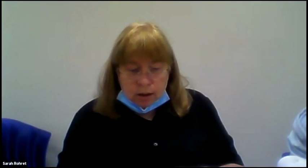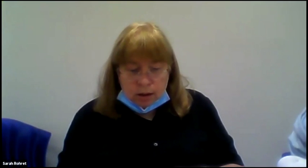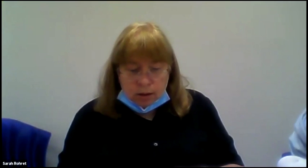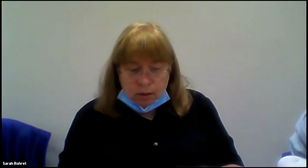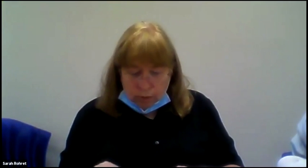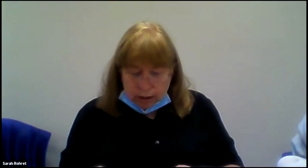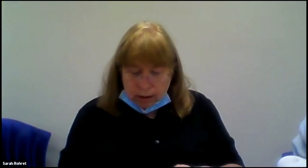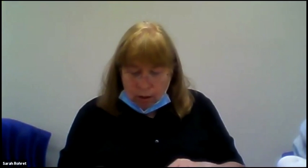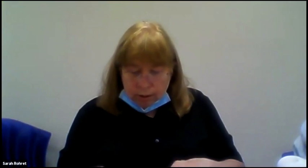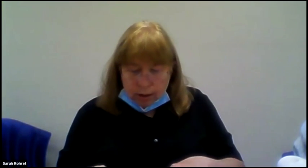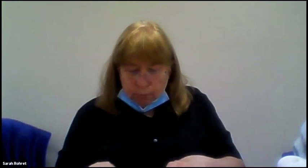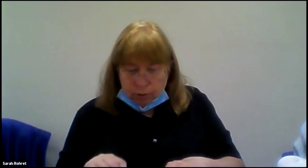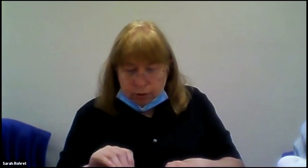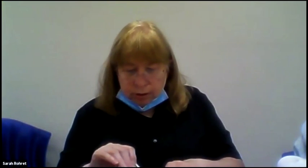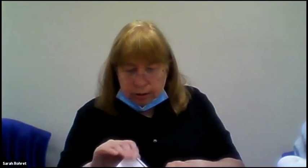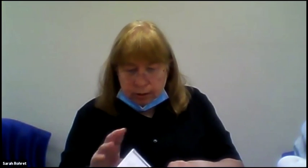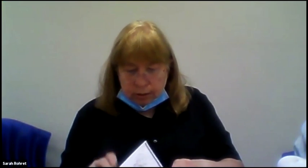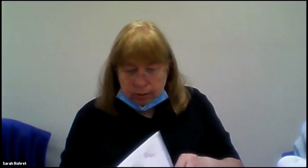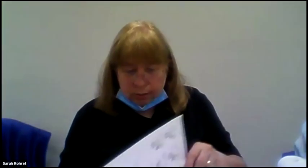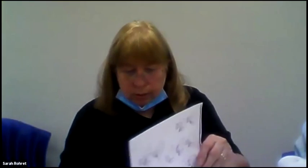And then we did all the numbers.